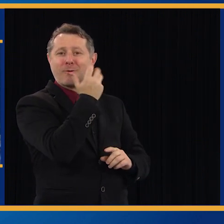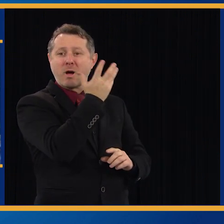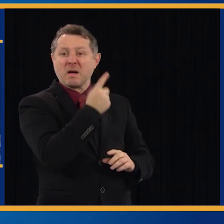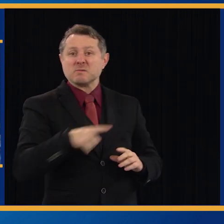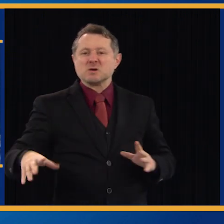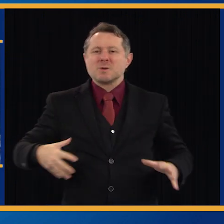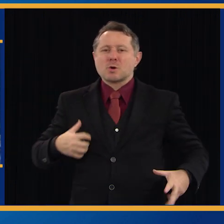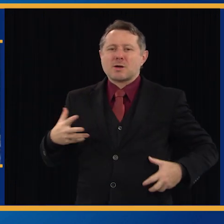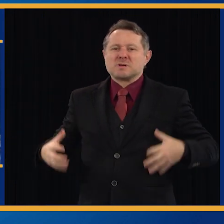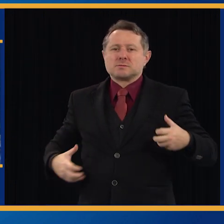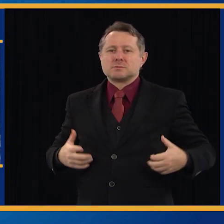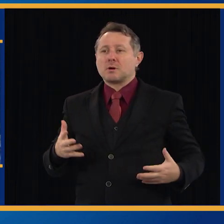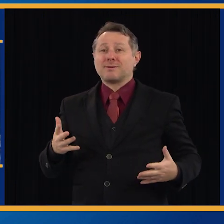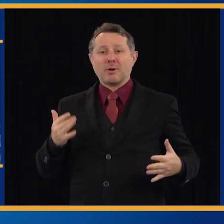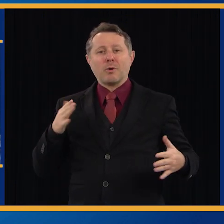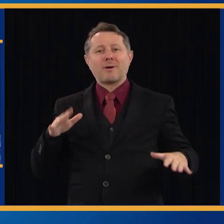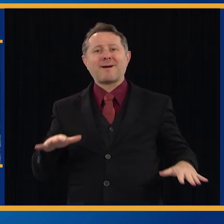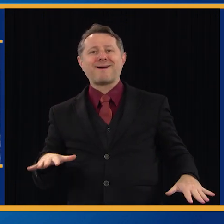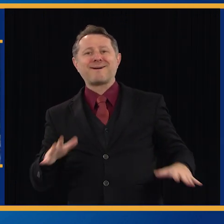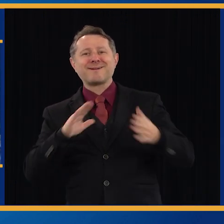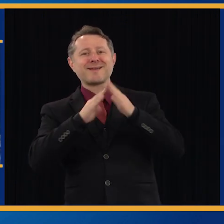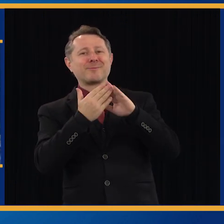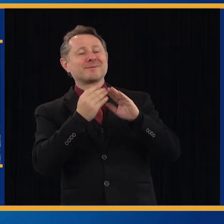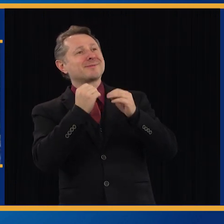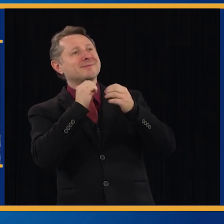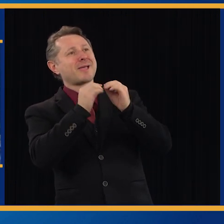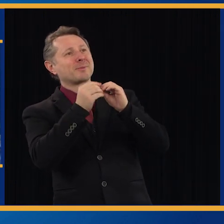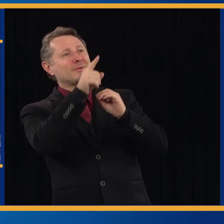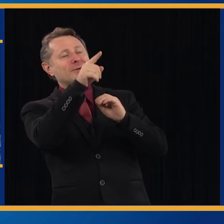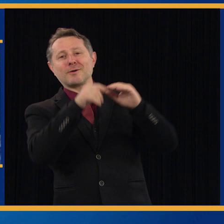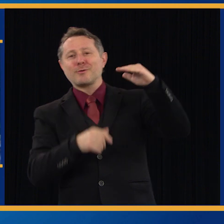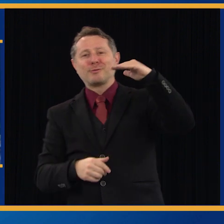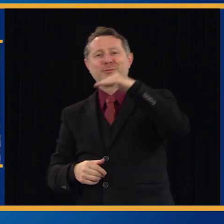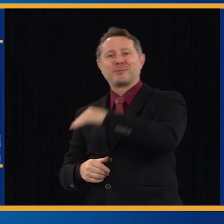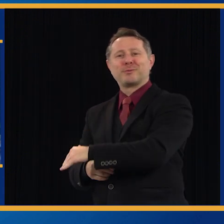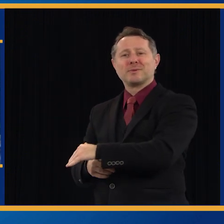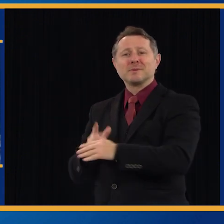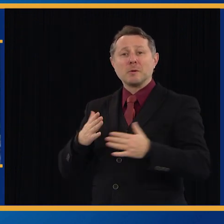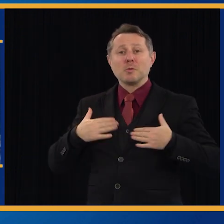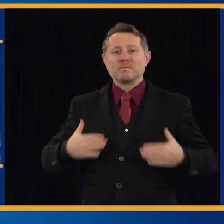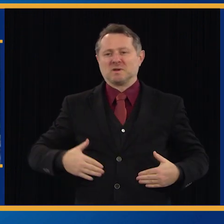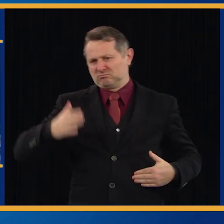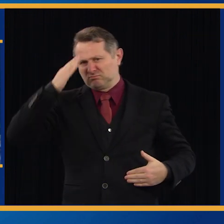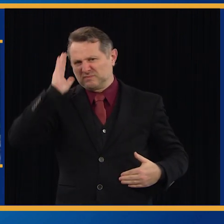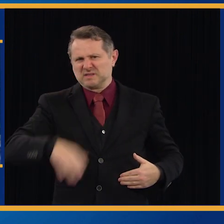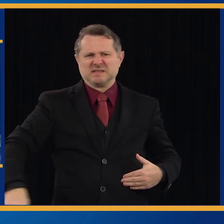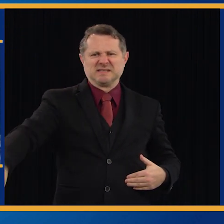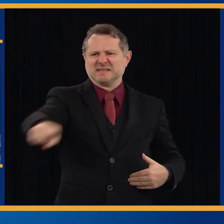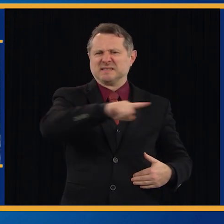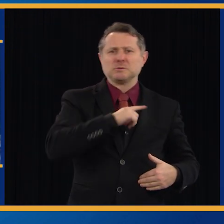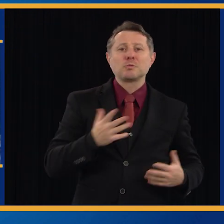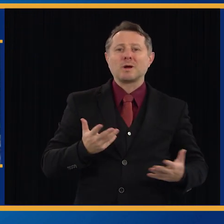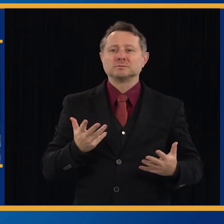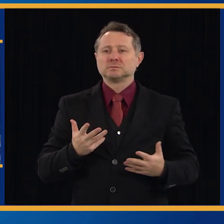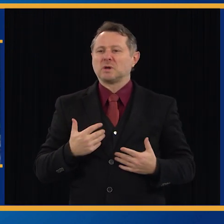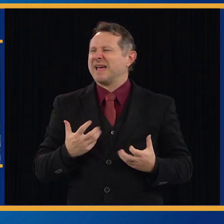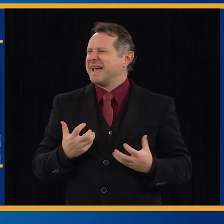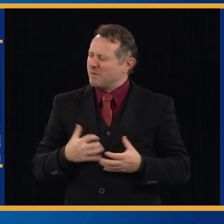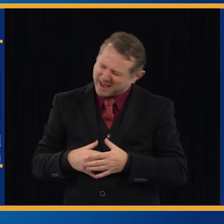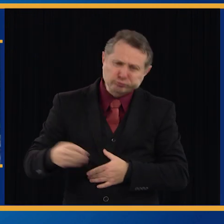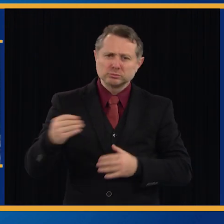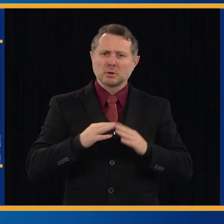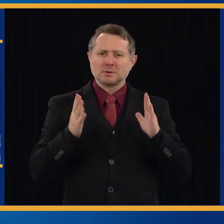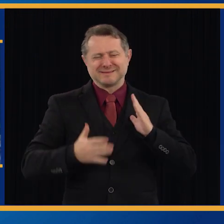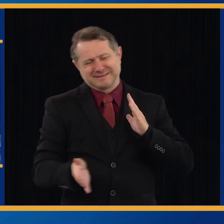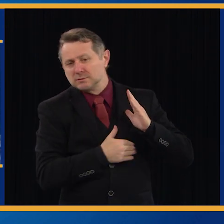see the numbers coming down, and we know human behavior, right? They want to get out of the house. They want to be more